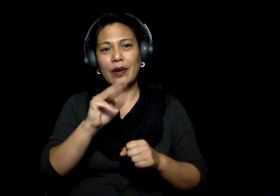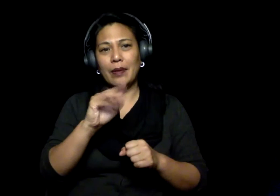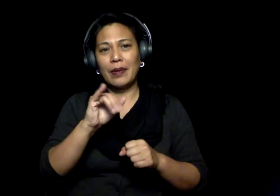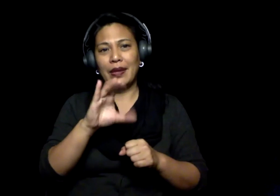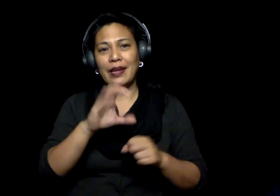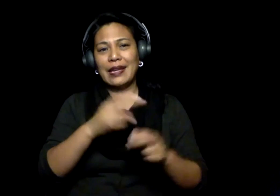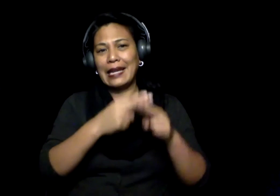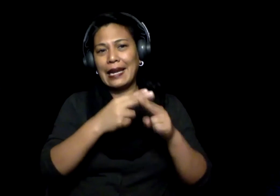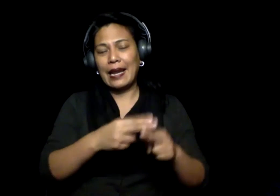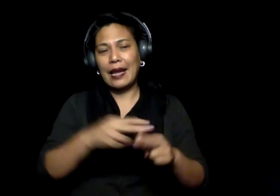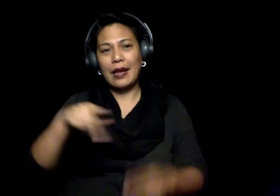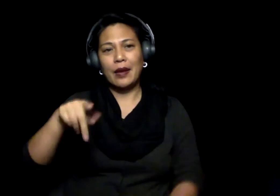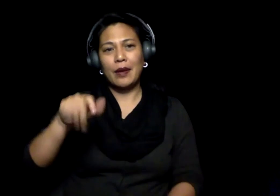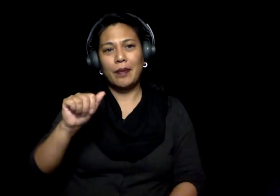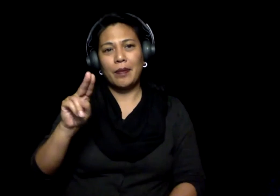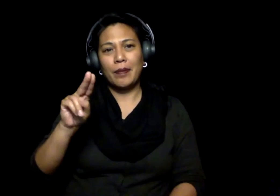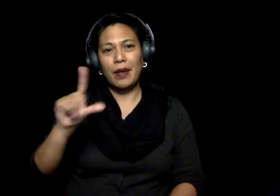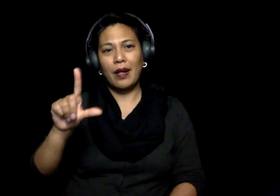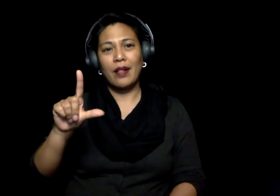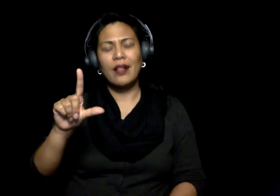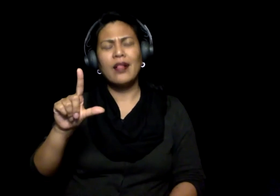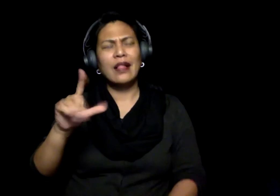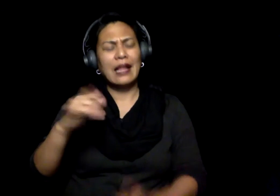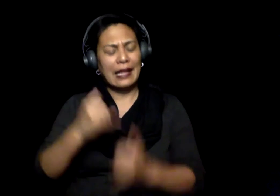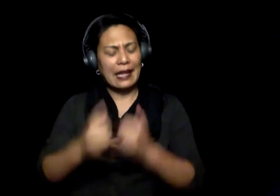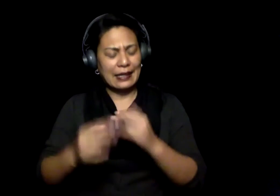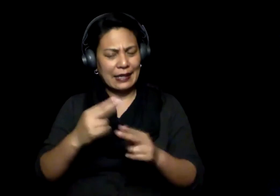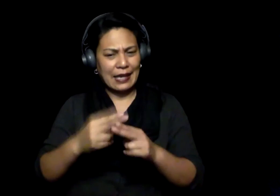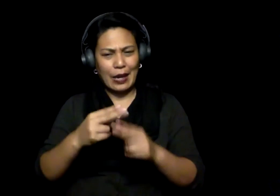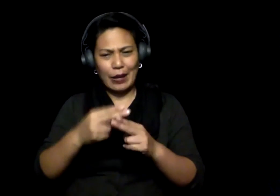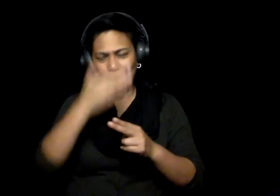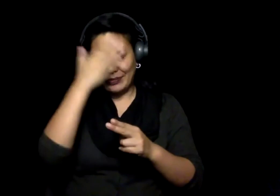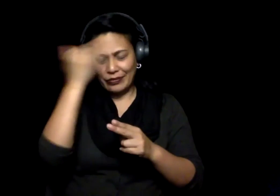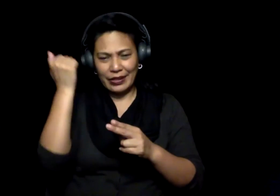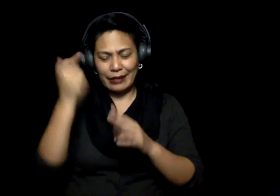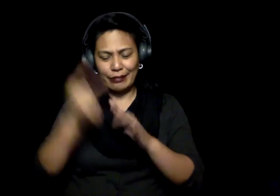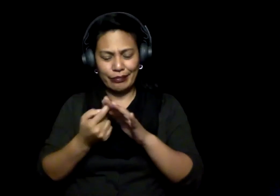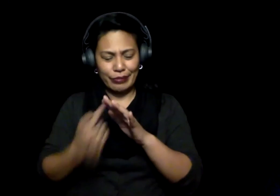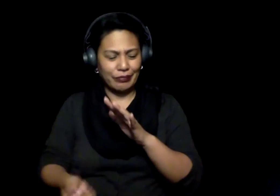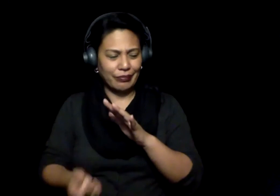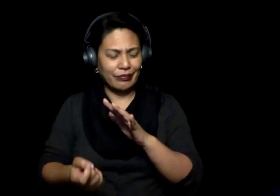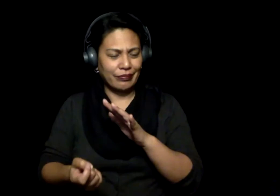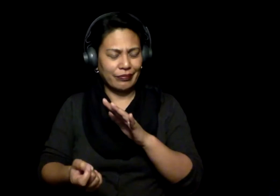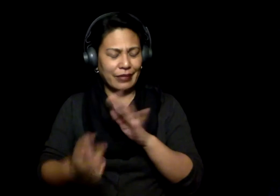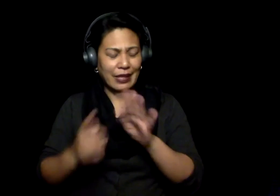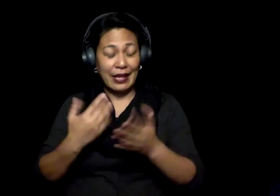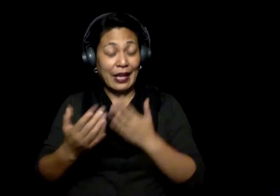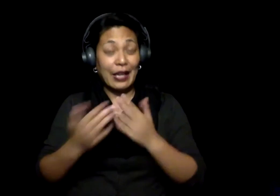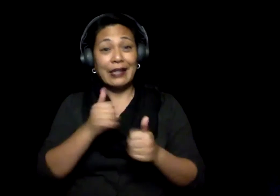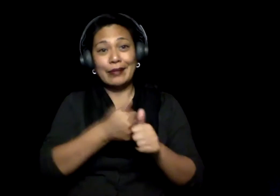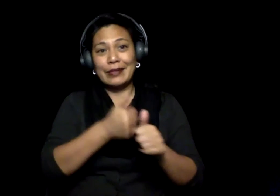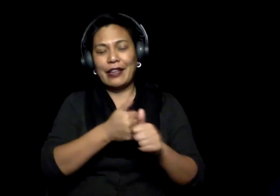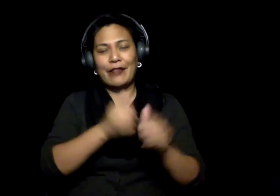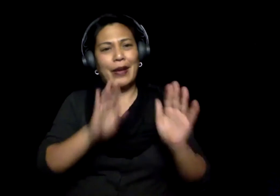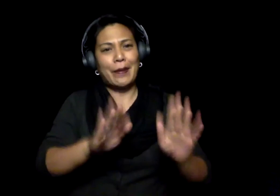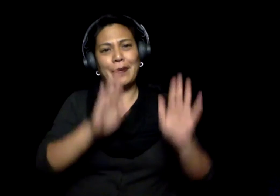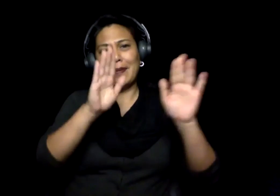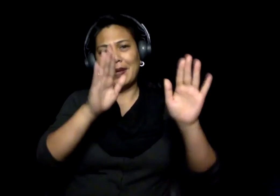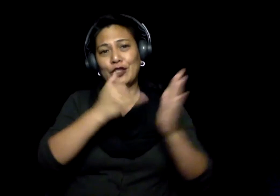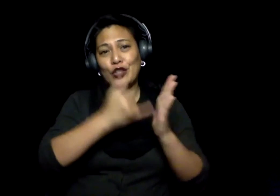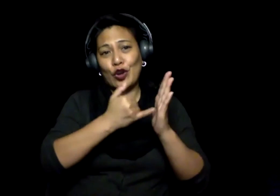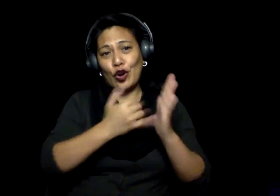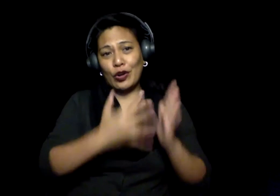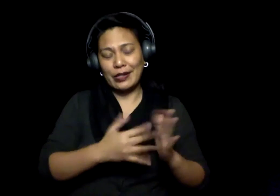Paul, whose last name I'm completely drawing a blank on right now. This amazing artist who's done some